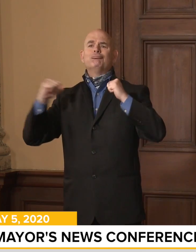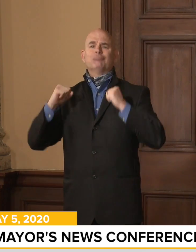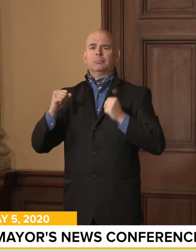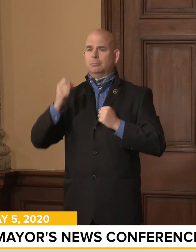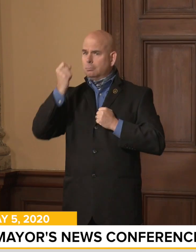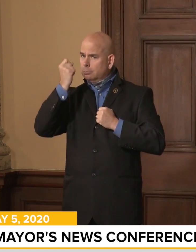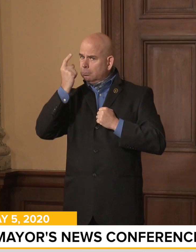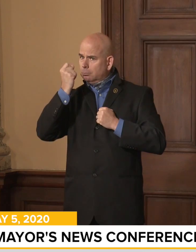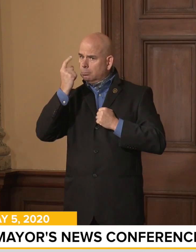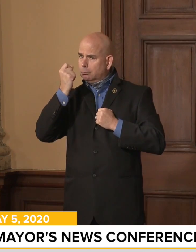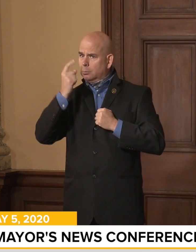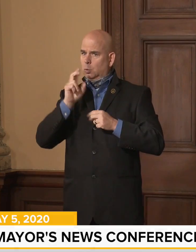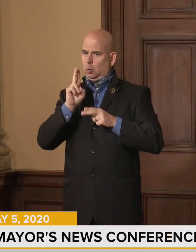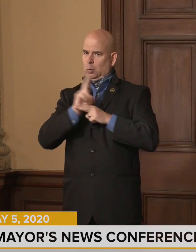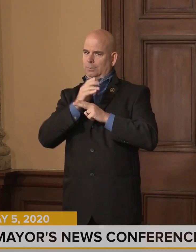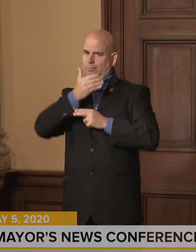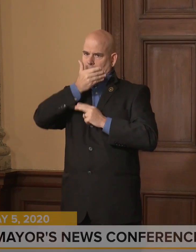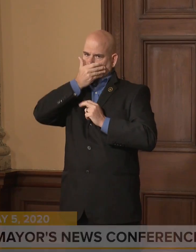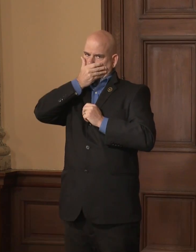nose and your mouth. Thank you.